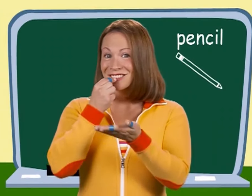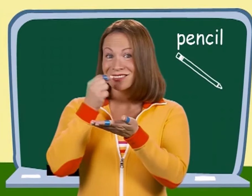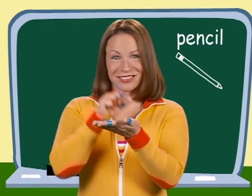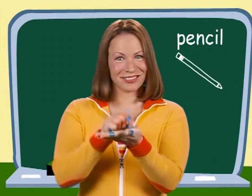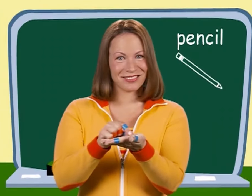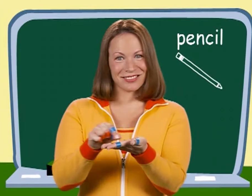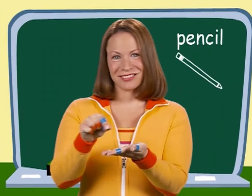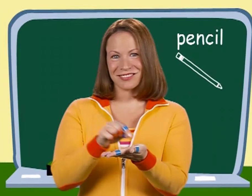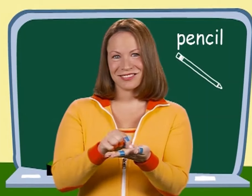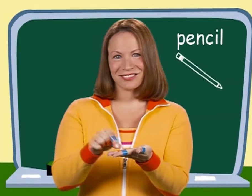Sign pencil.